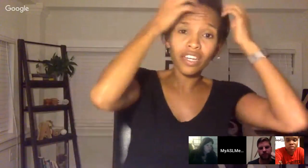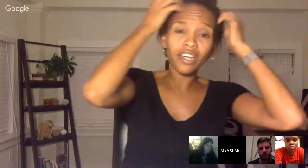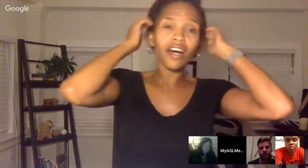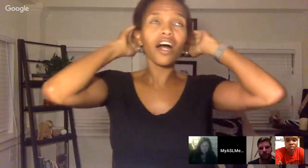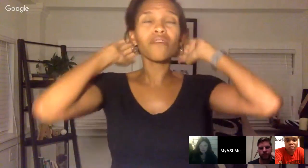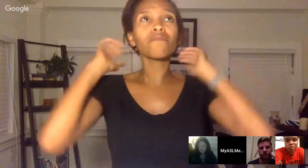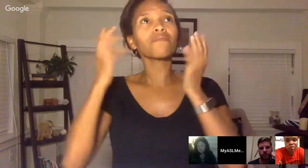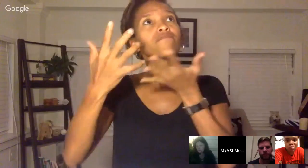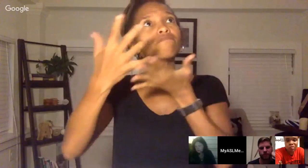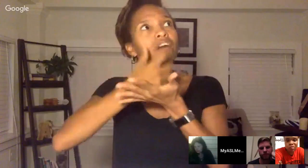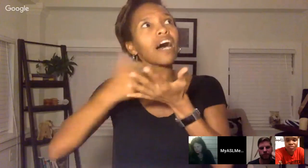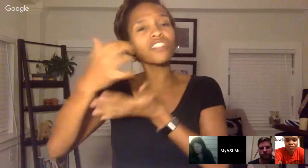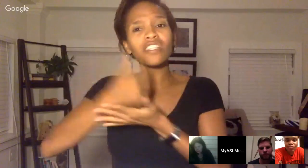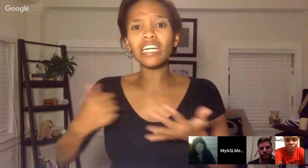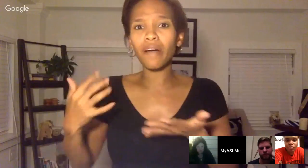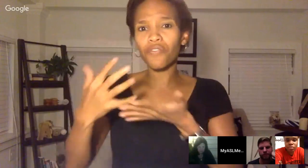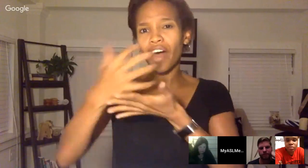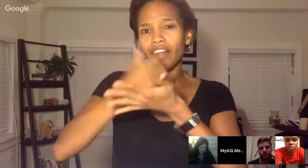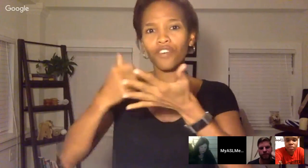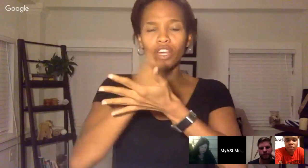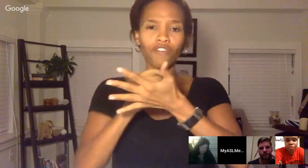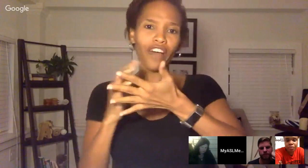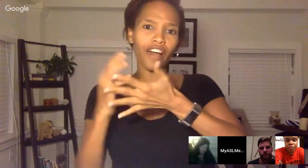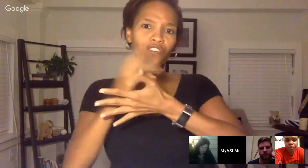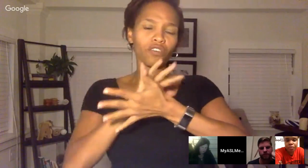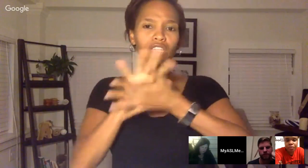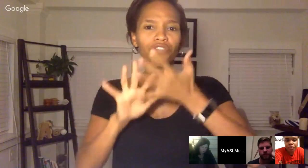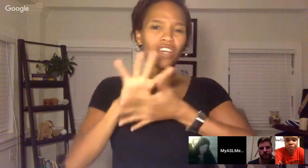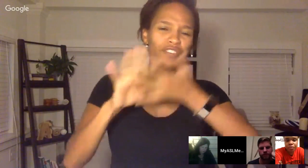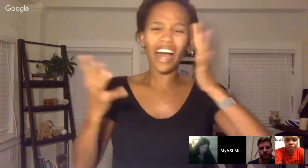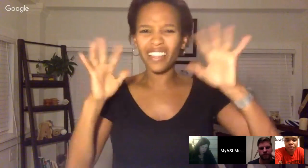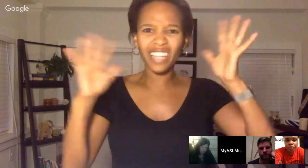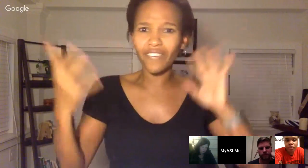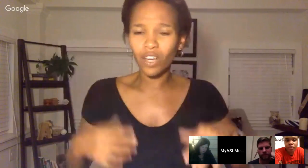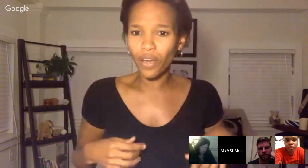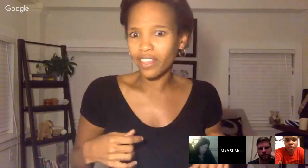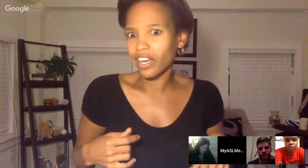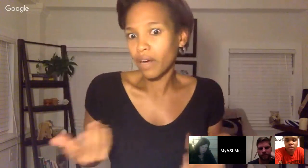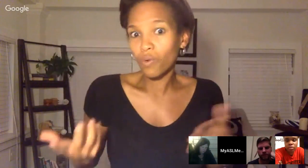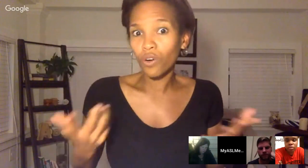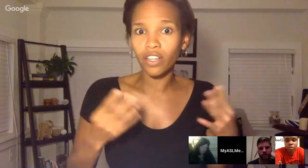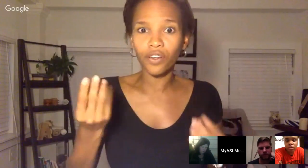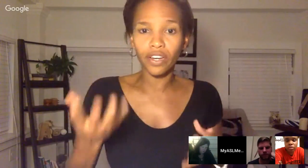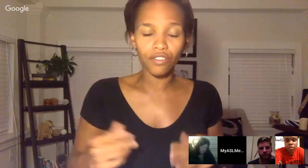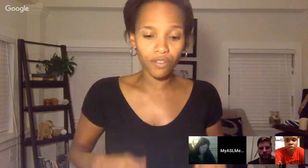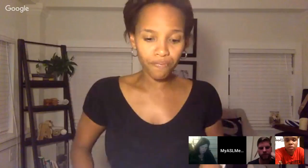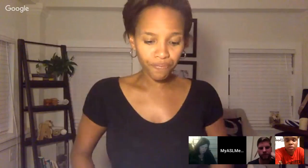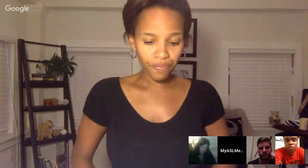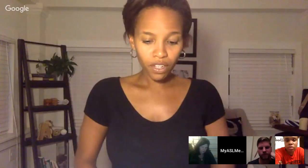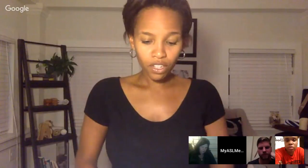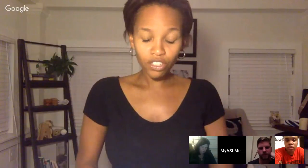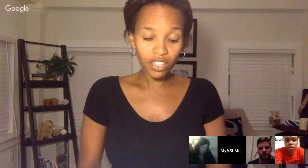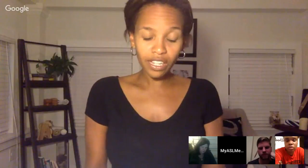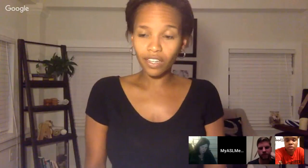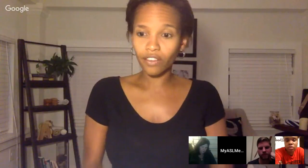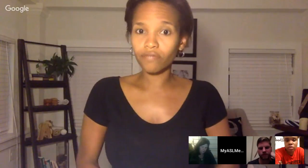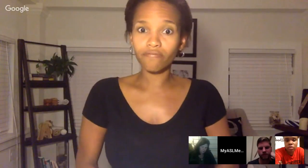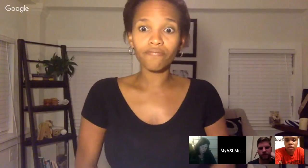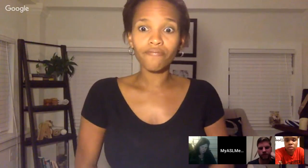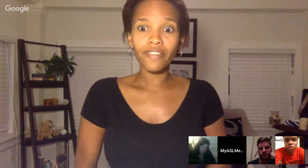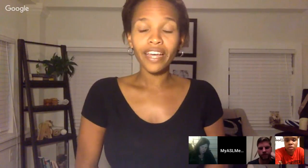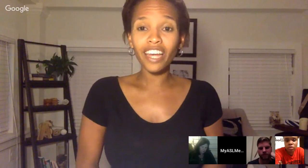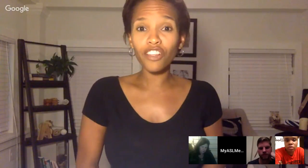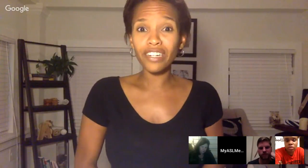thought. I have to think about that if I can think of any way that might work, I'll let you guys know. Good thinking